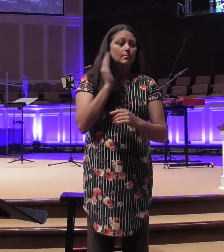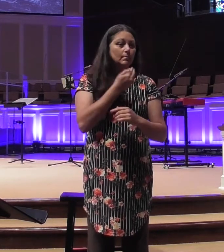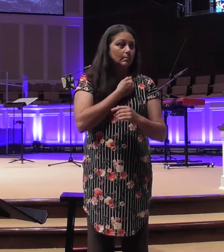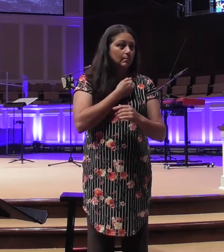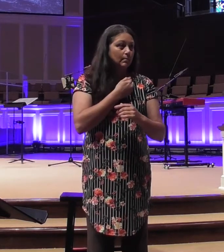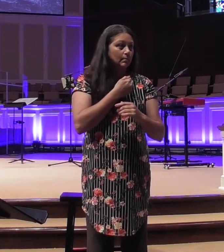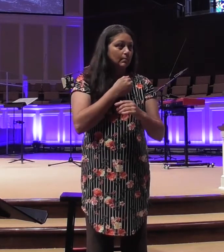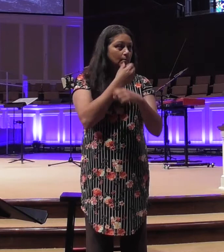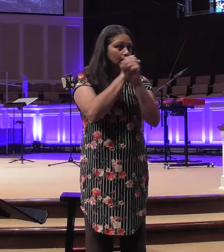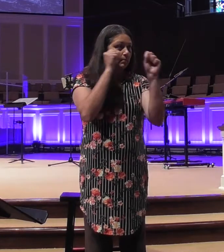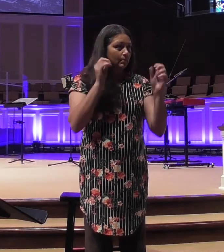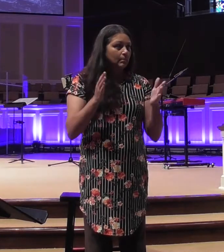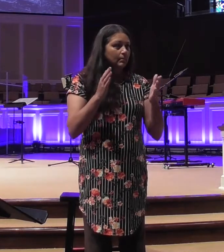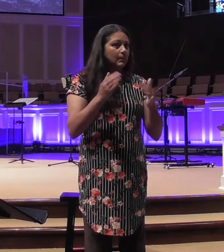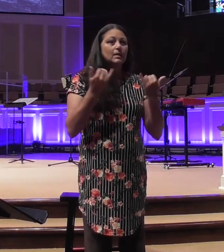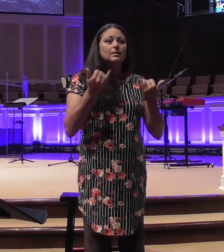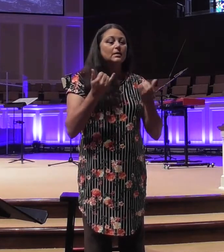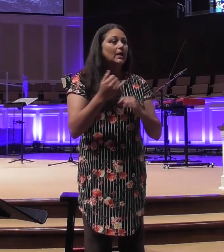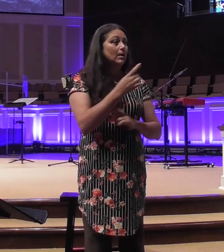me if they will.